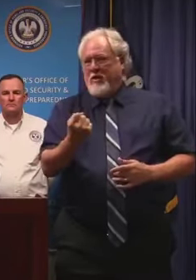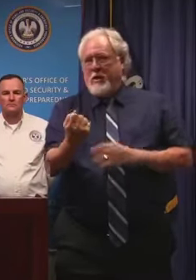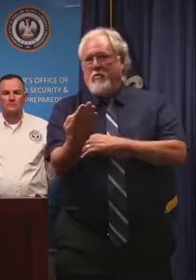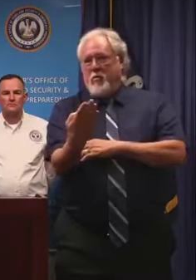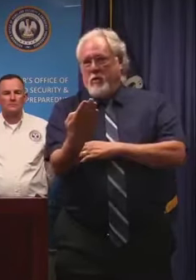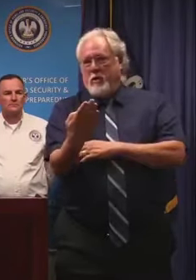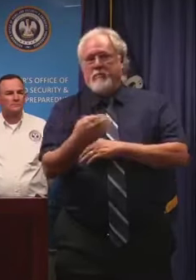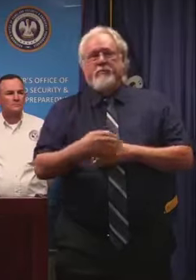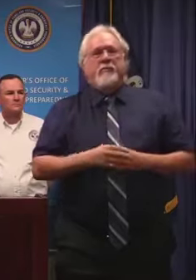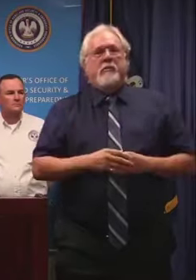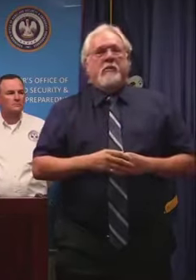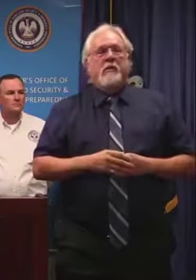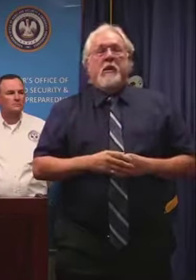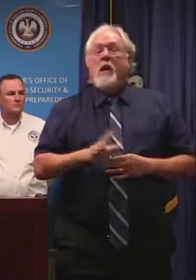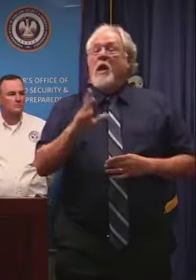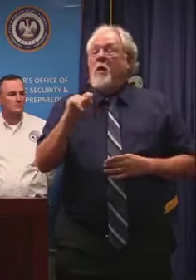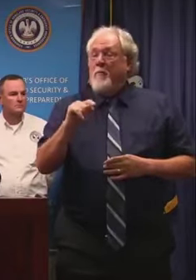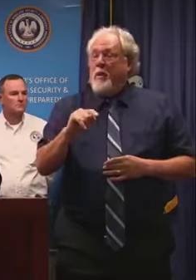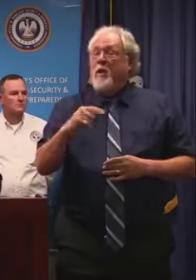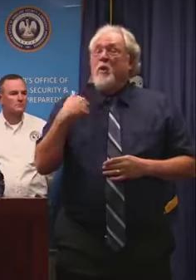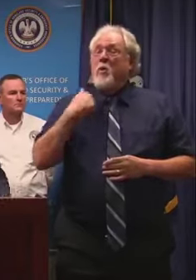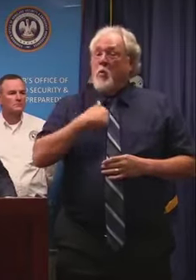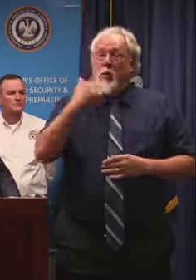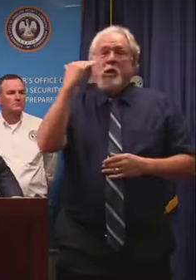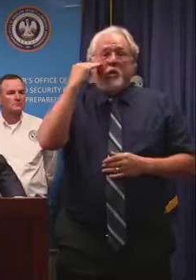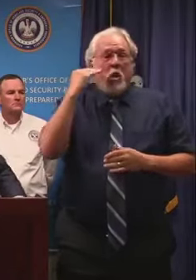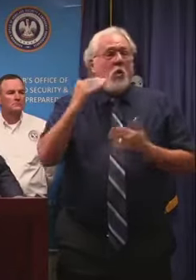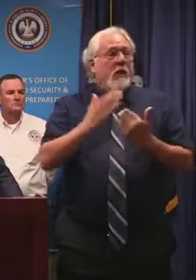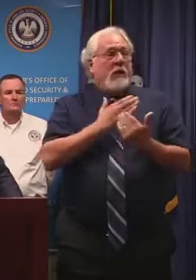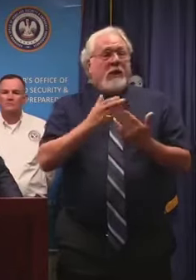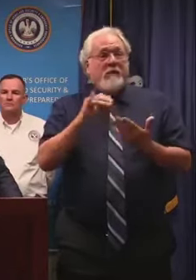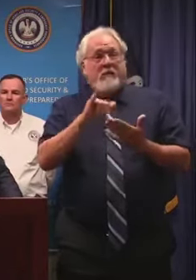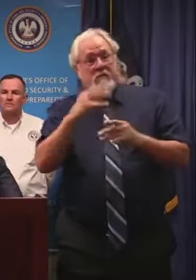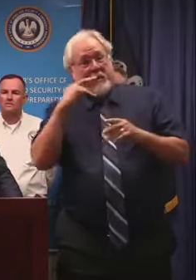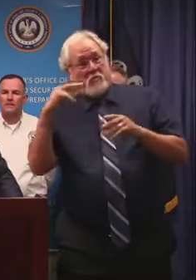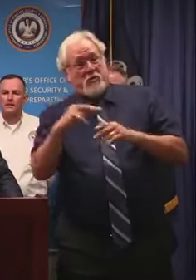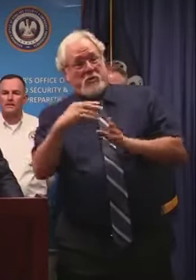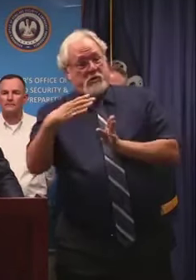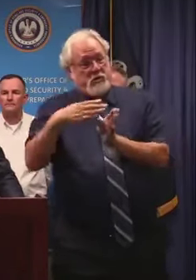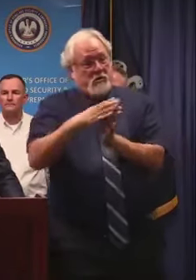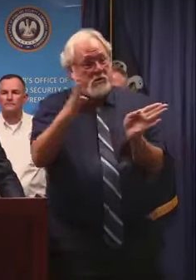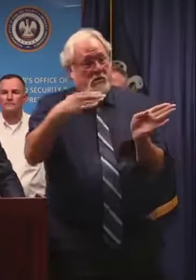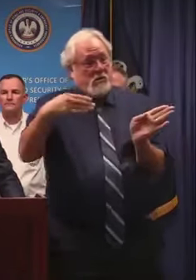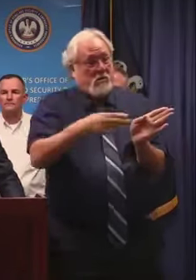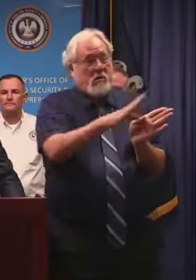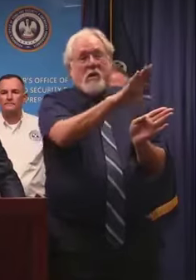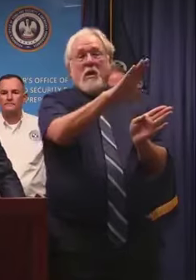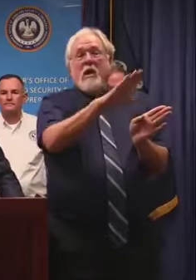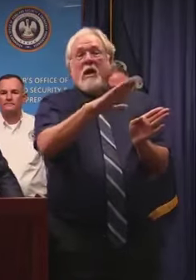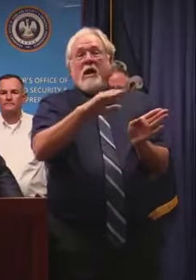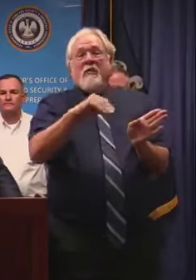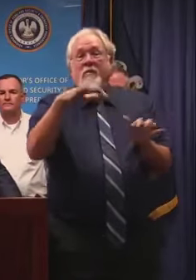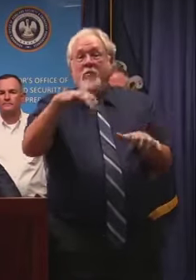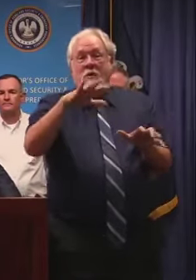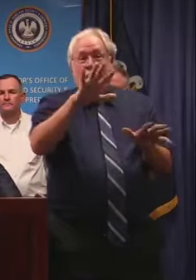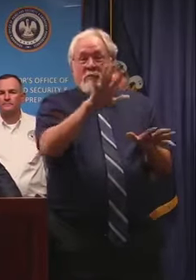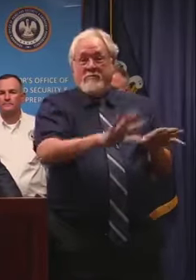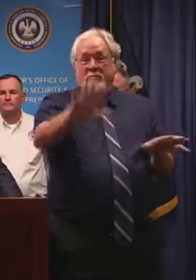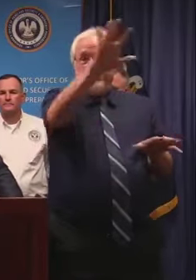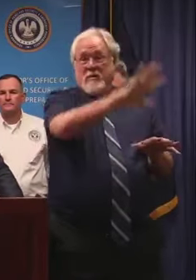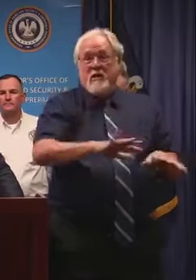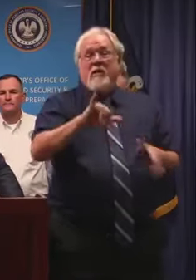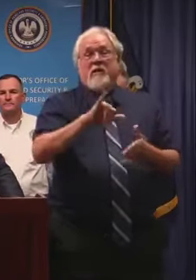morning. But we do know that even with that projected path, the outer bands of rain associated with